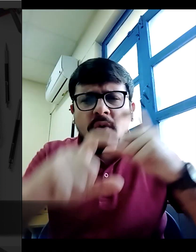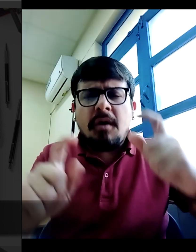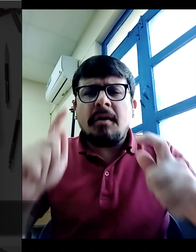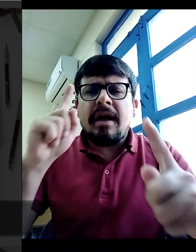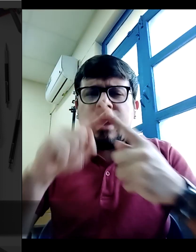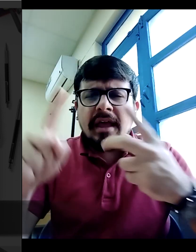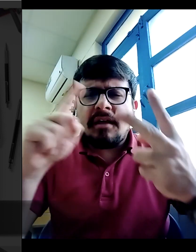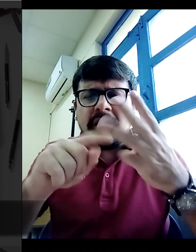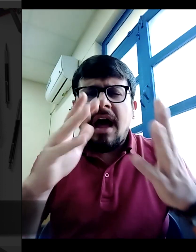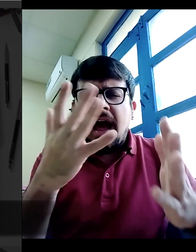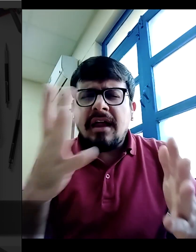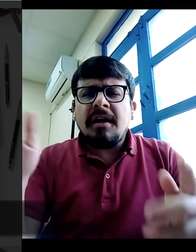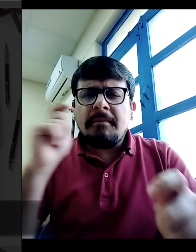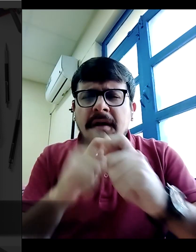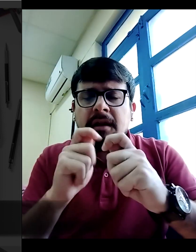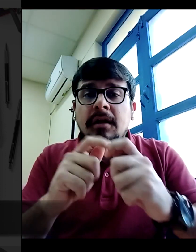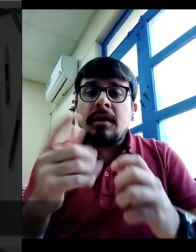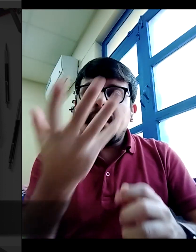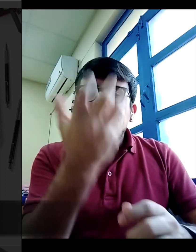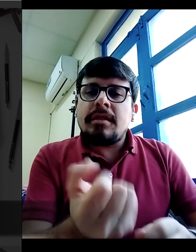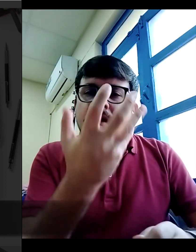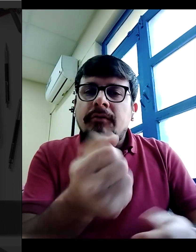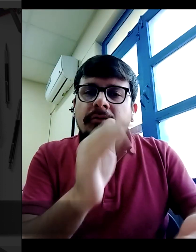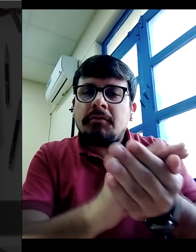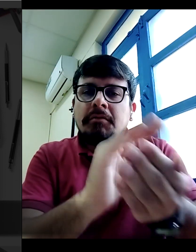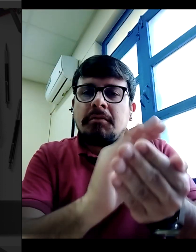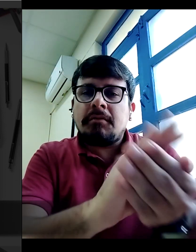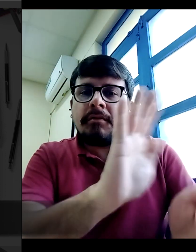a 6-character password.